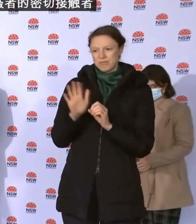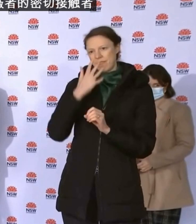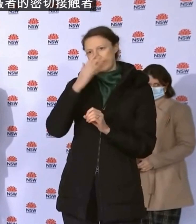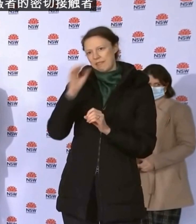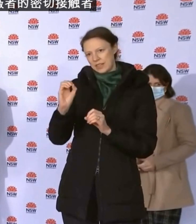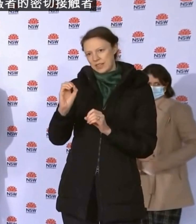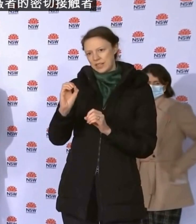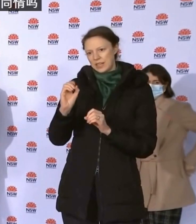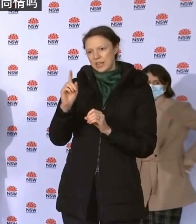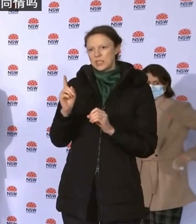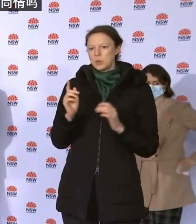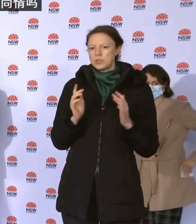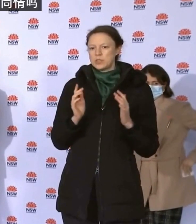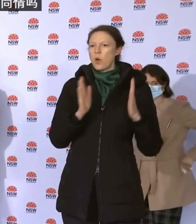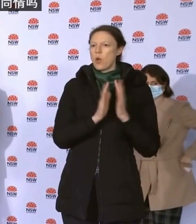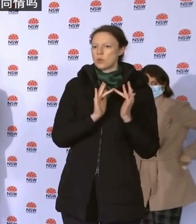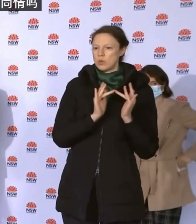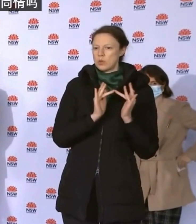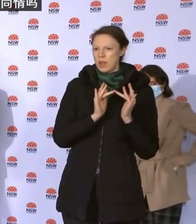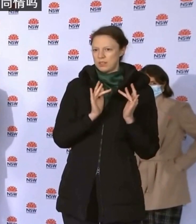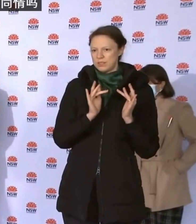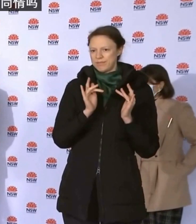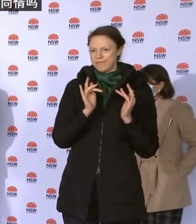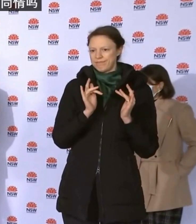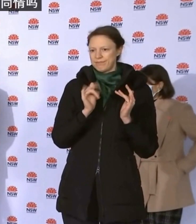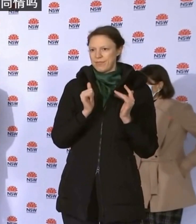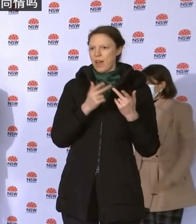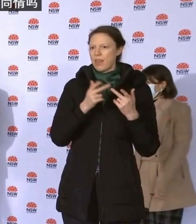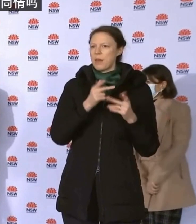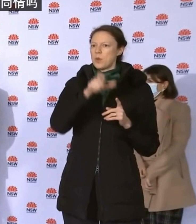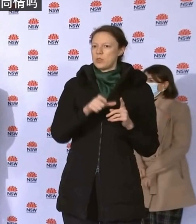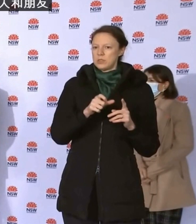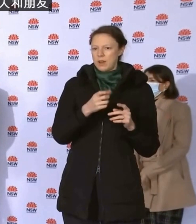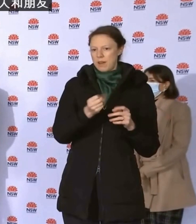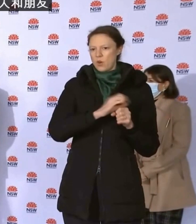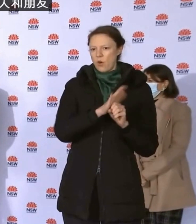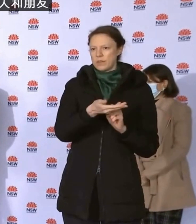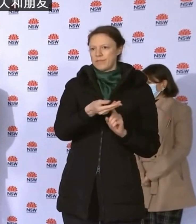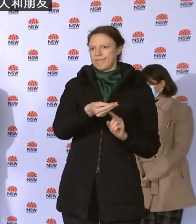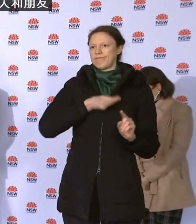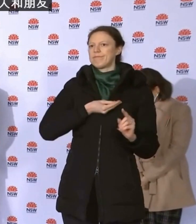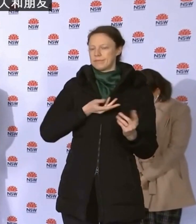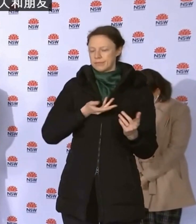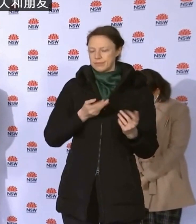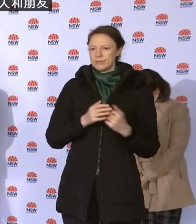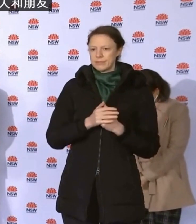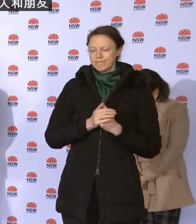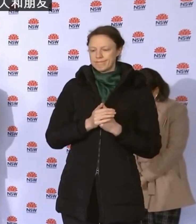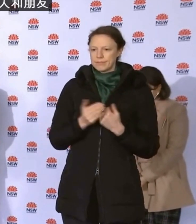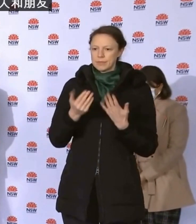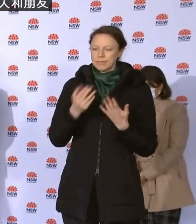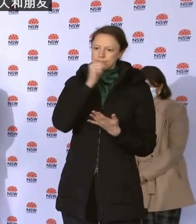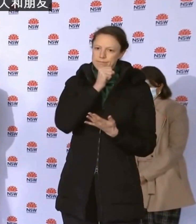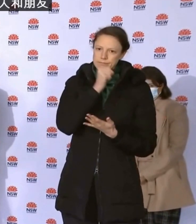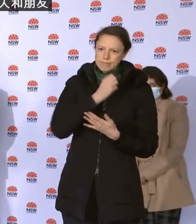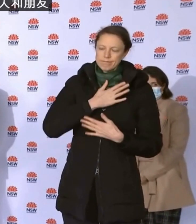a close contact of a COVID-19 case, and can I just extend my sympathies to her, her family and her friends at this most difficult